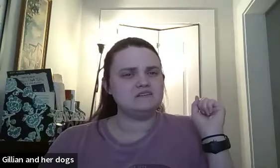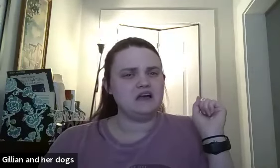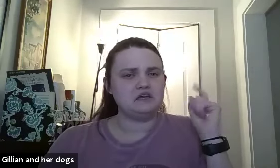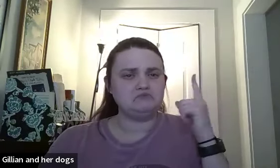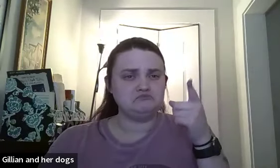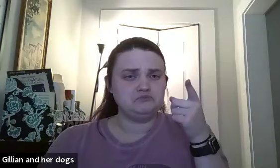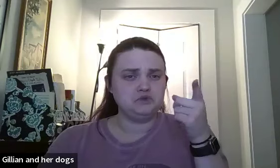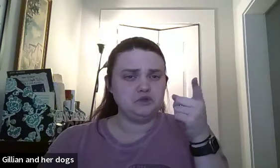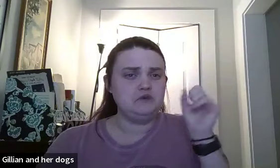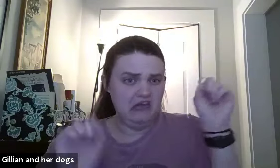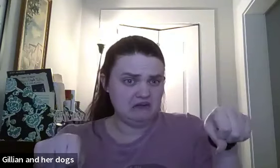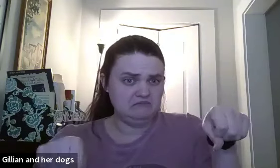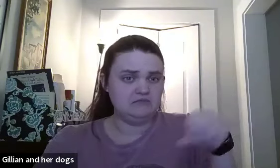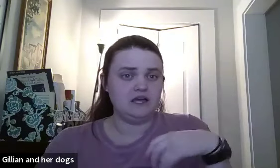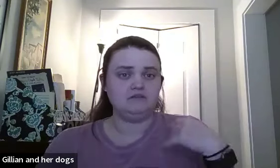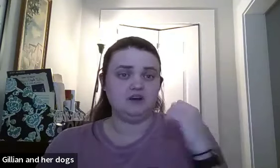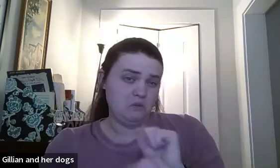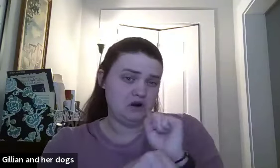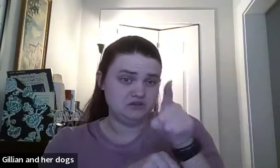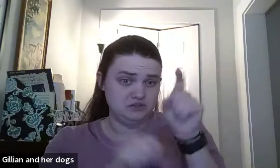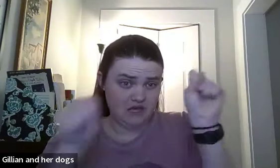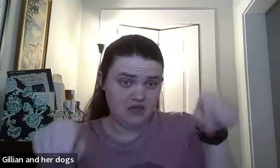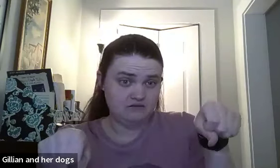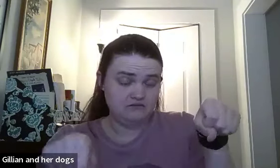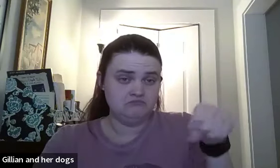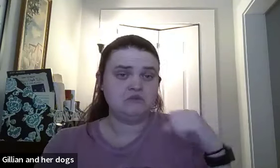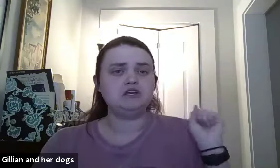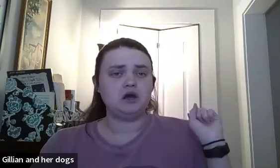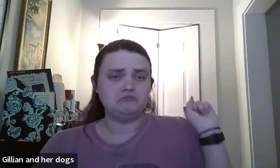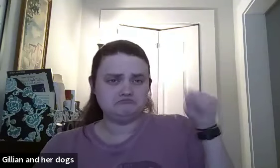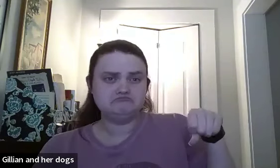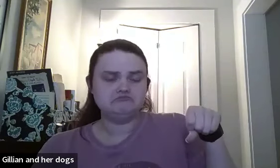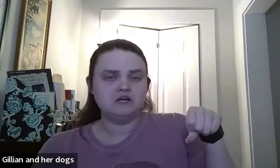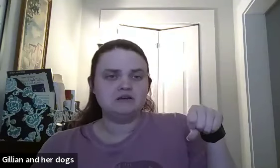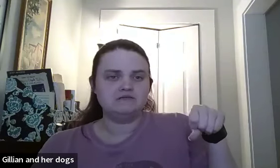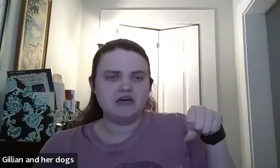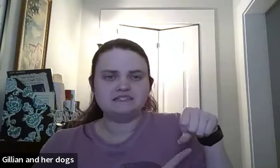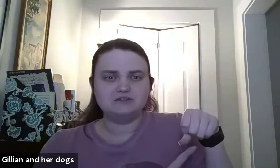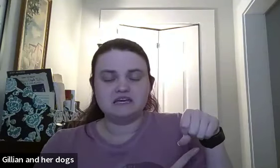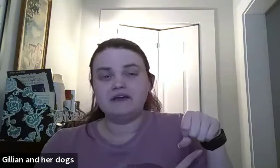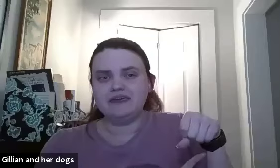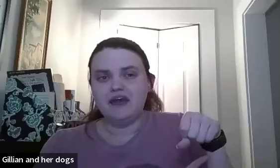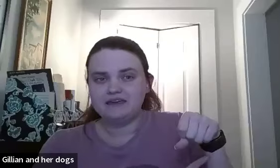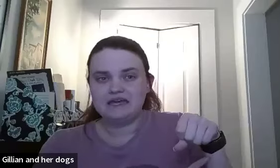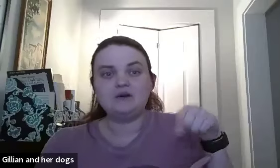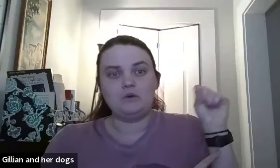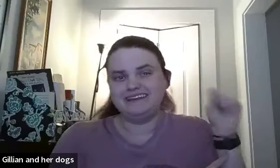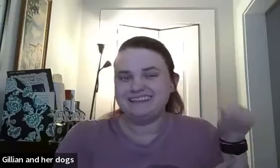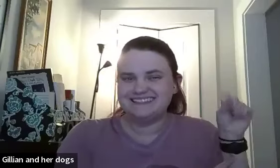asking like, you can, like, work, you can, and you go, that's still saying like, yeah, I can, or